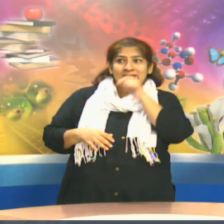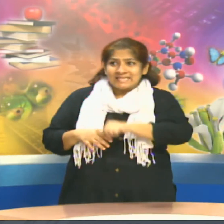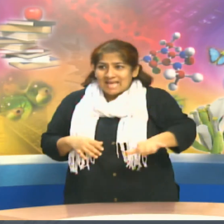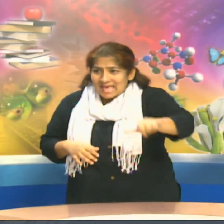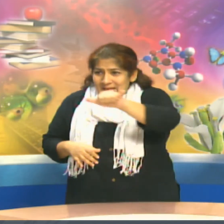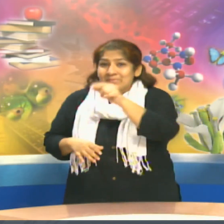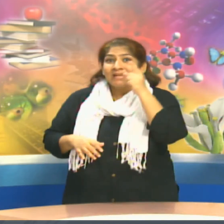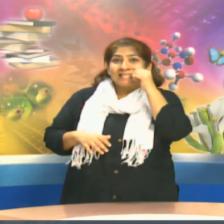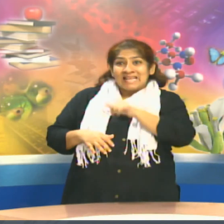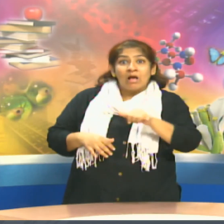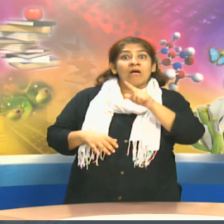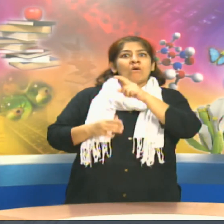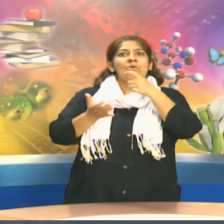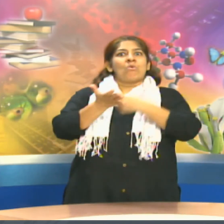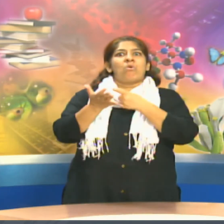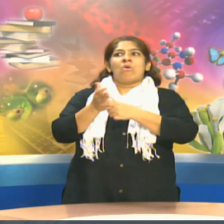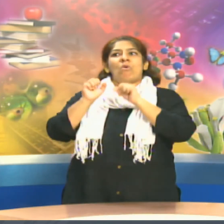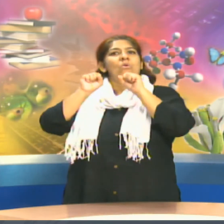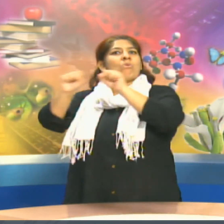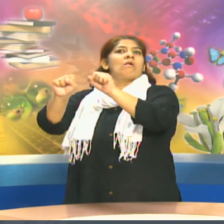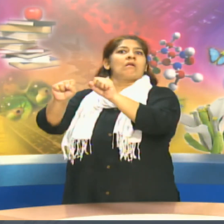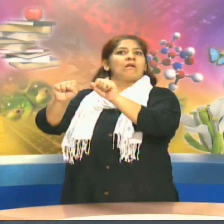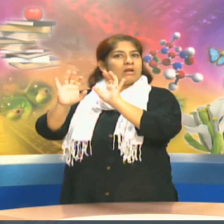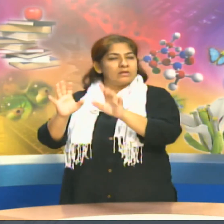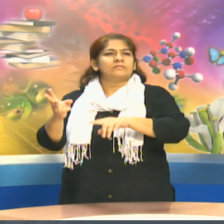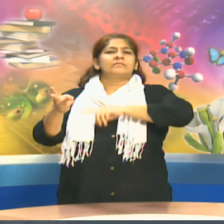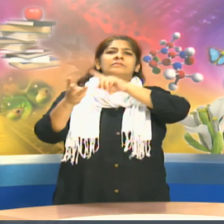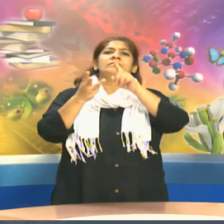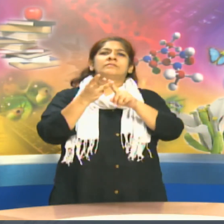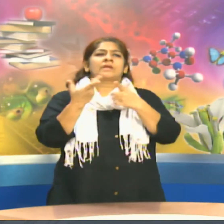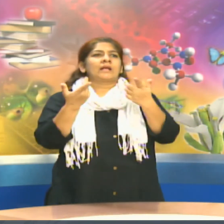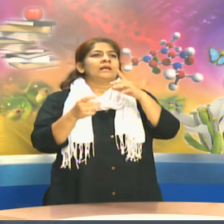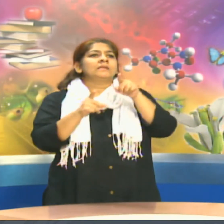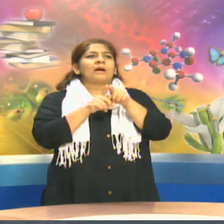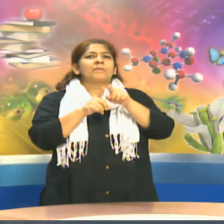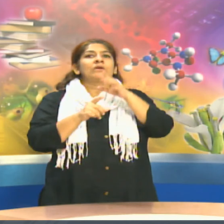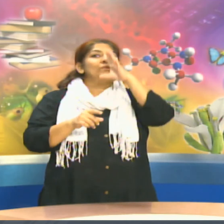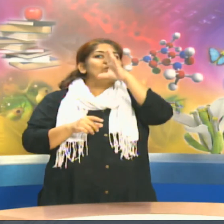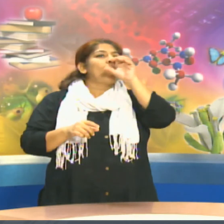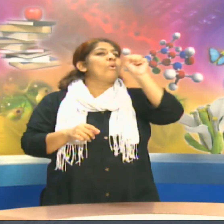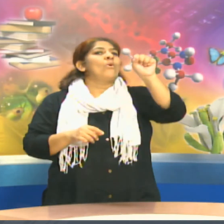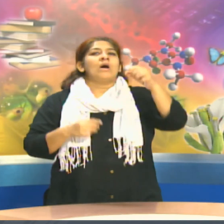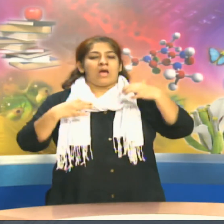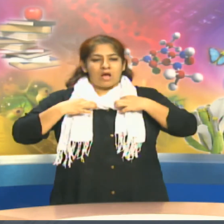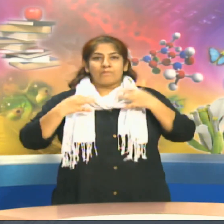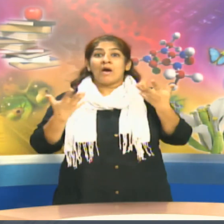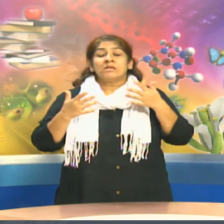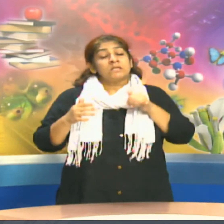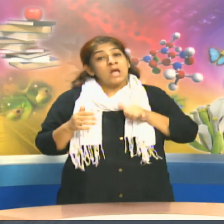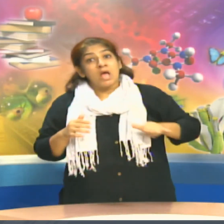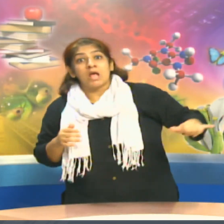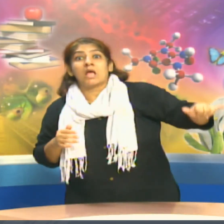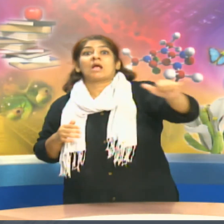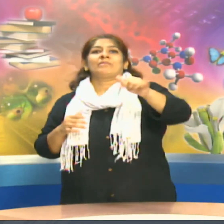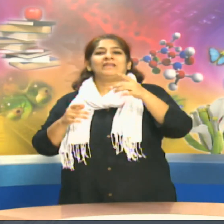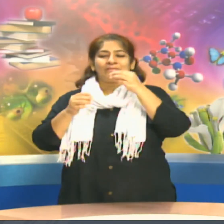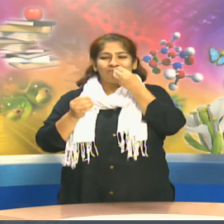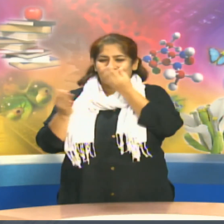to represent in a certain way, and they have to follow their rules. At the railway station also,